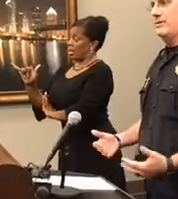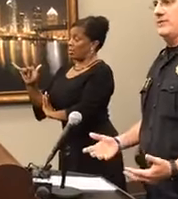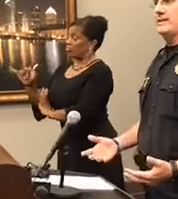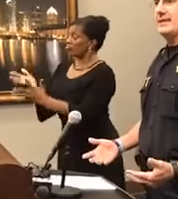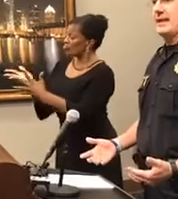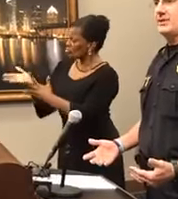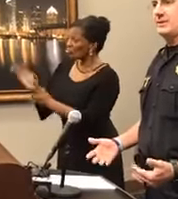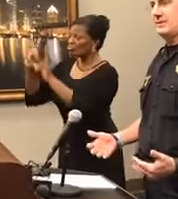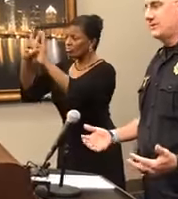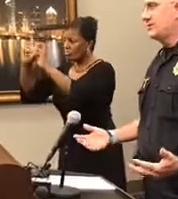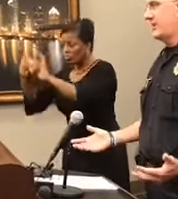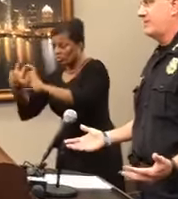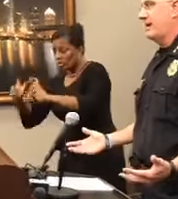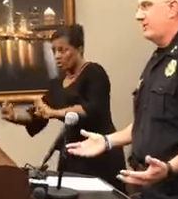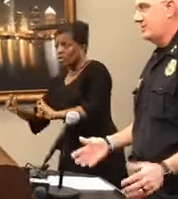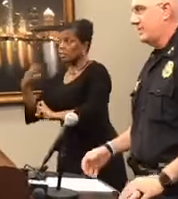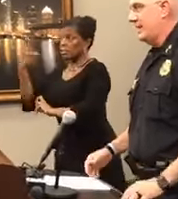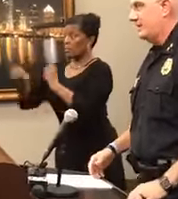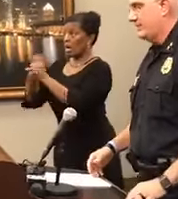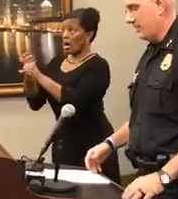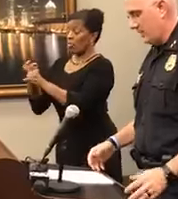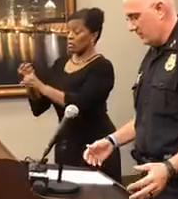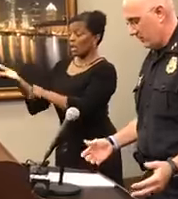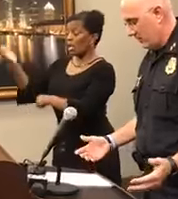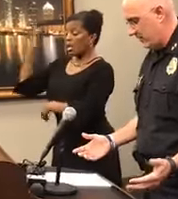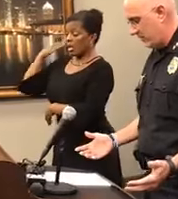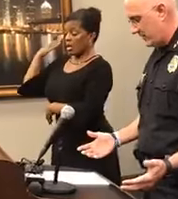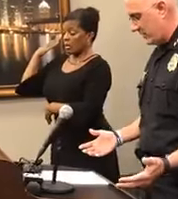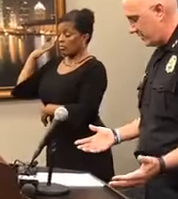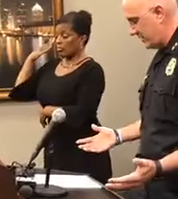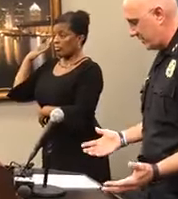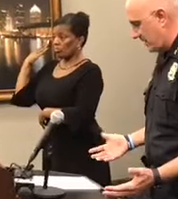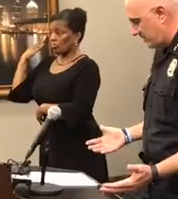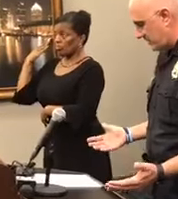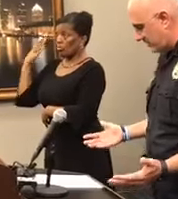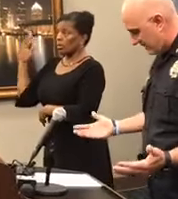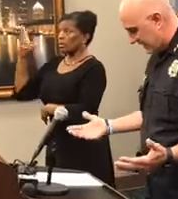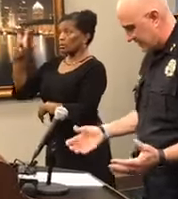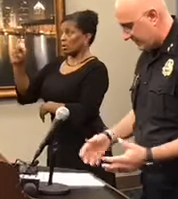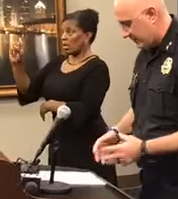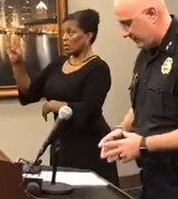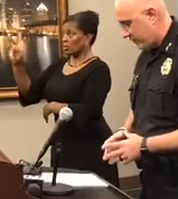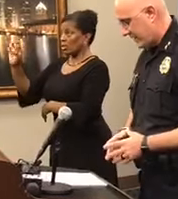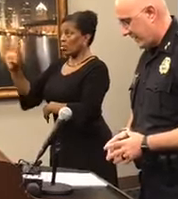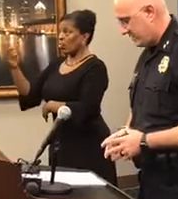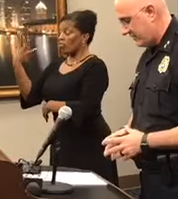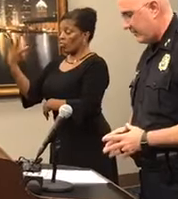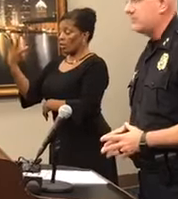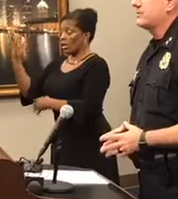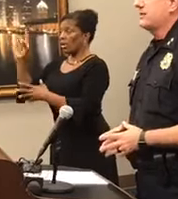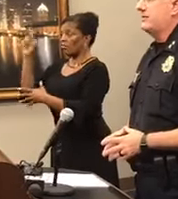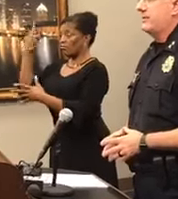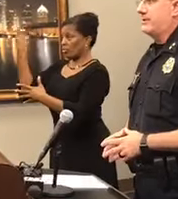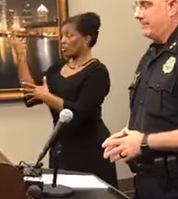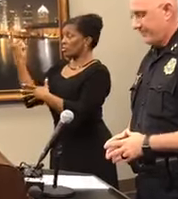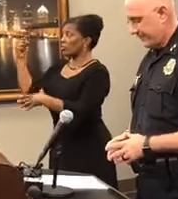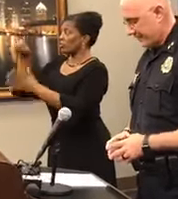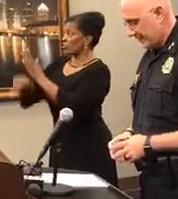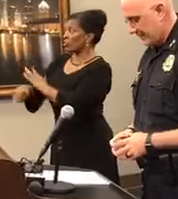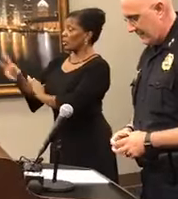our investigation, several hours later, we will be charging Donaldson, like I said, with 4 counts of first-degree